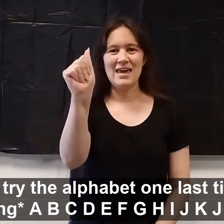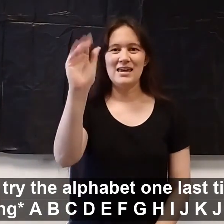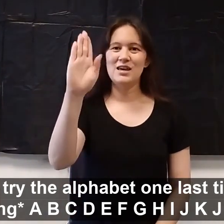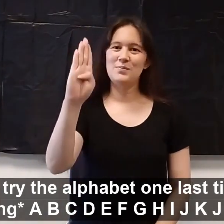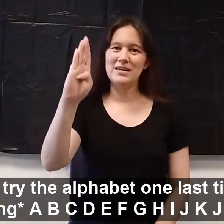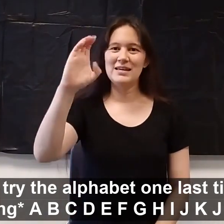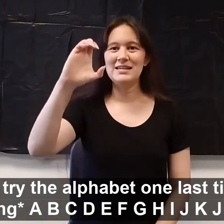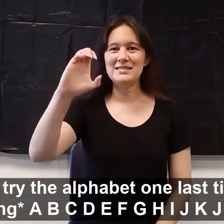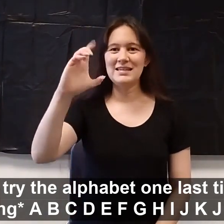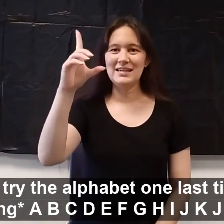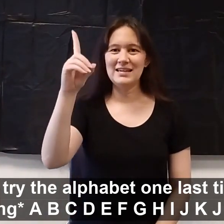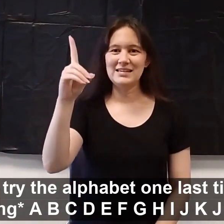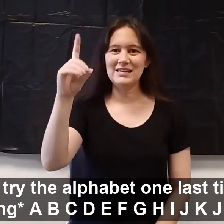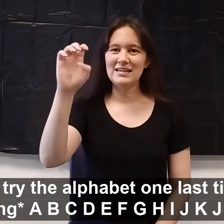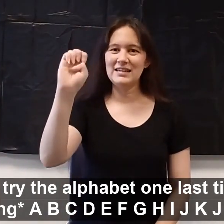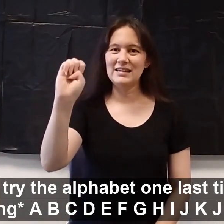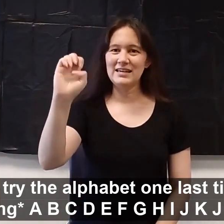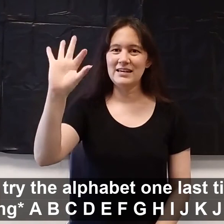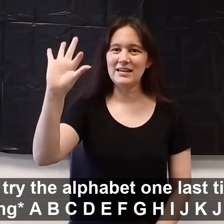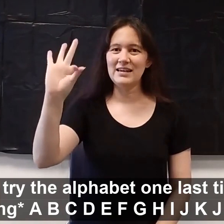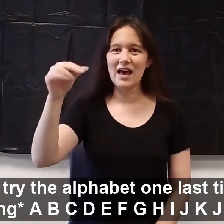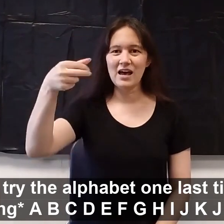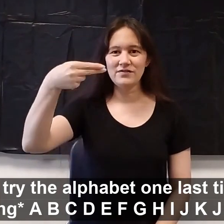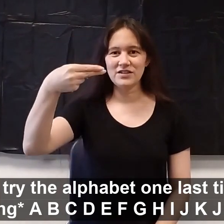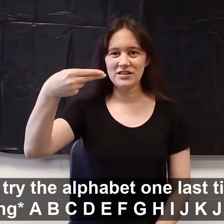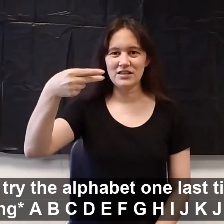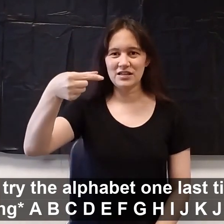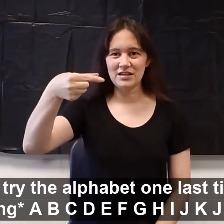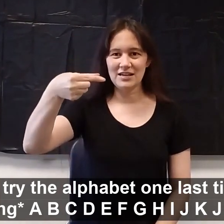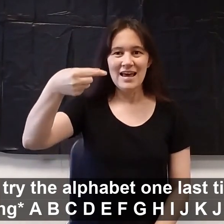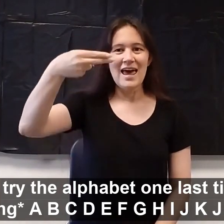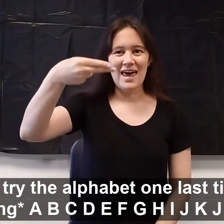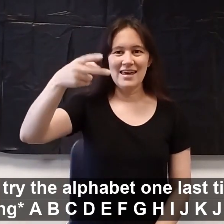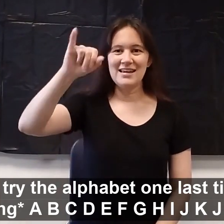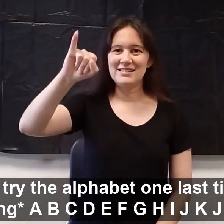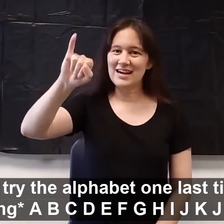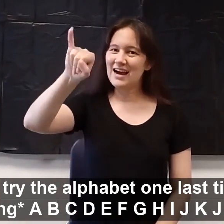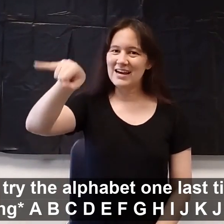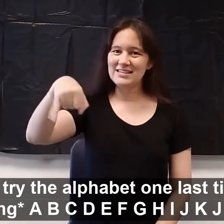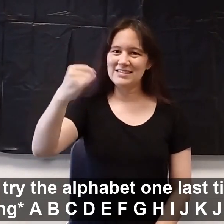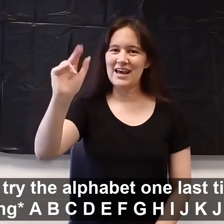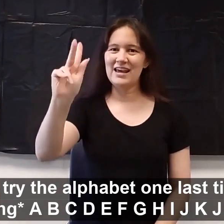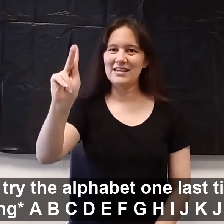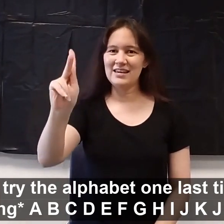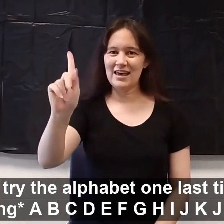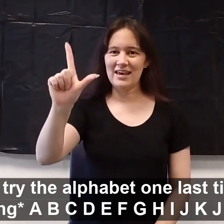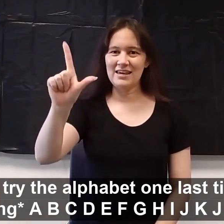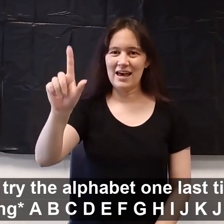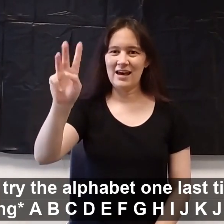A, B, C, D, E, F, G, H, I, J, K, L,